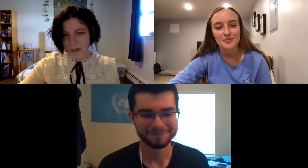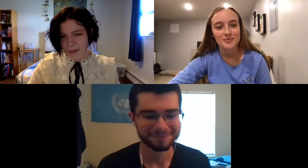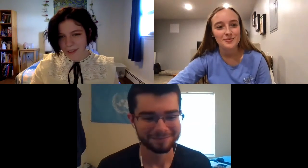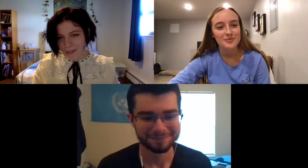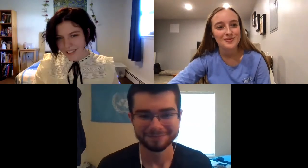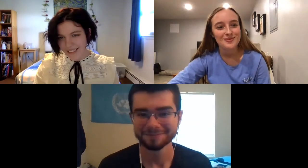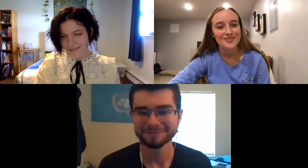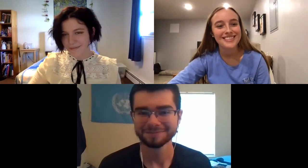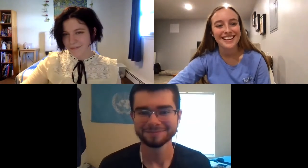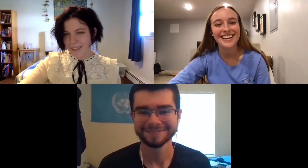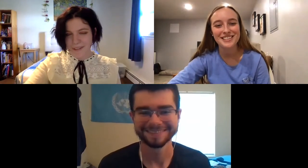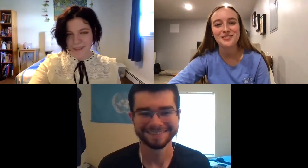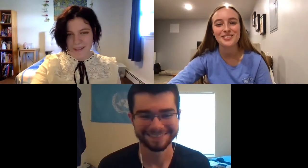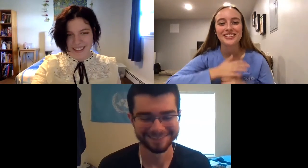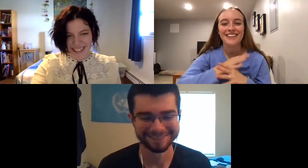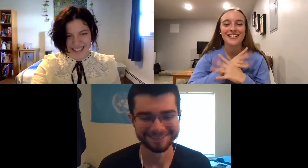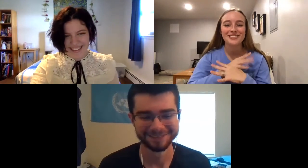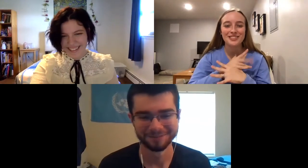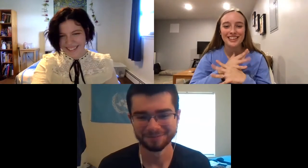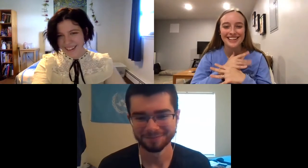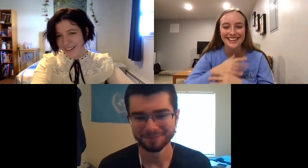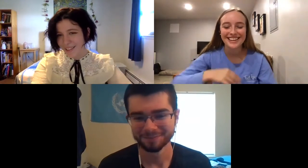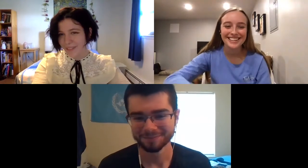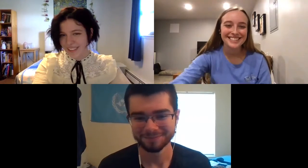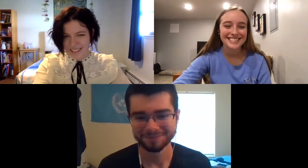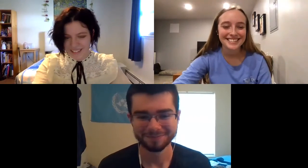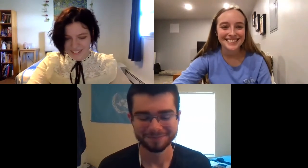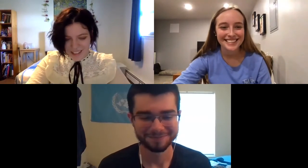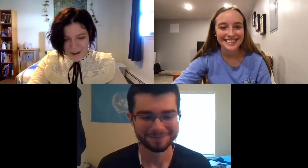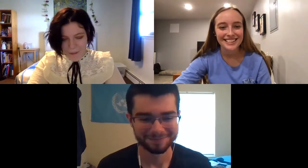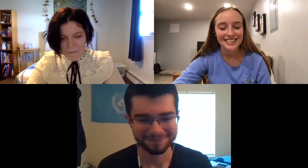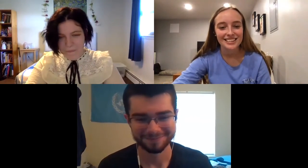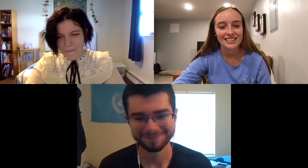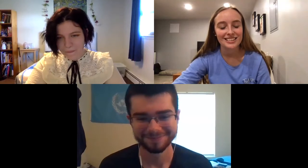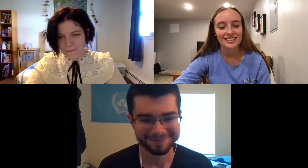That's one of my favorites. Yeah, it's a fun one. Fun to do.